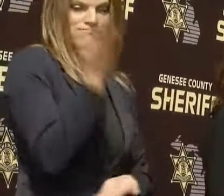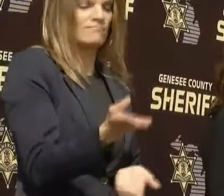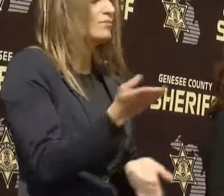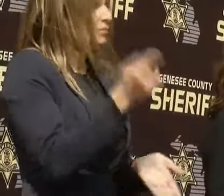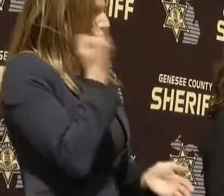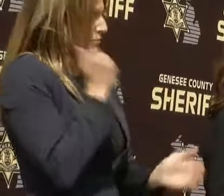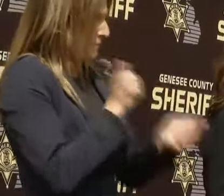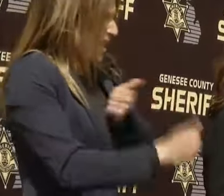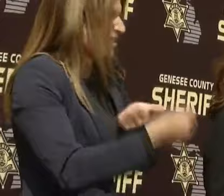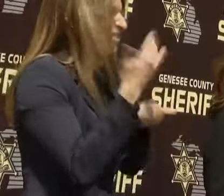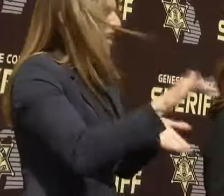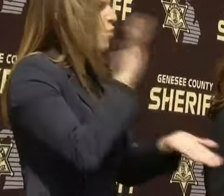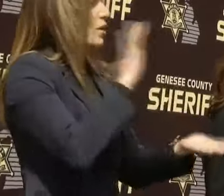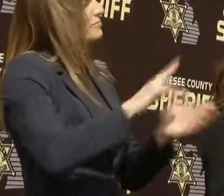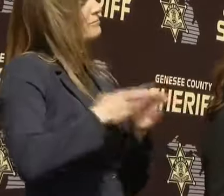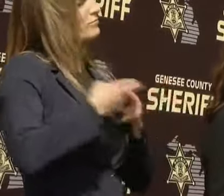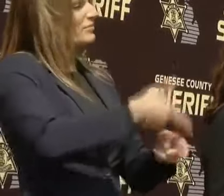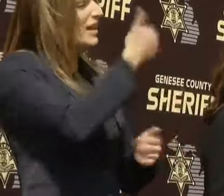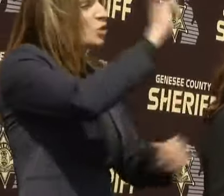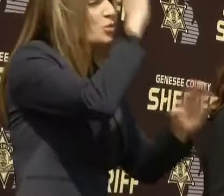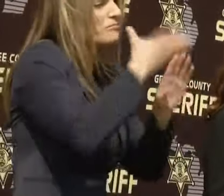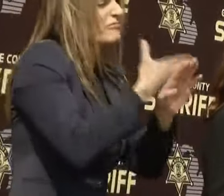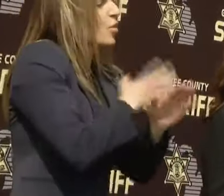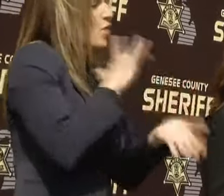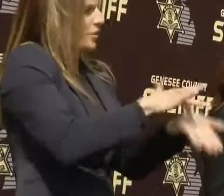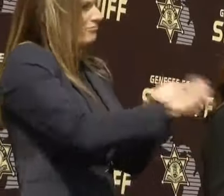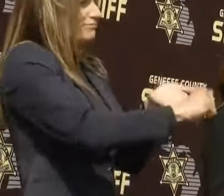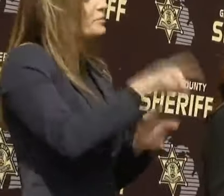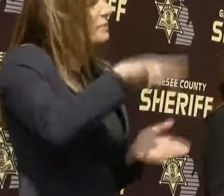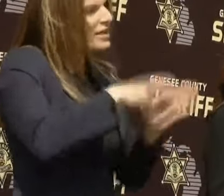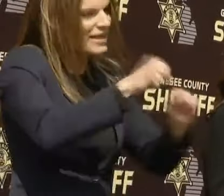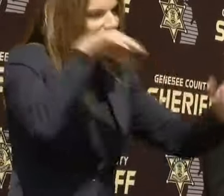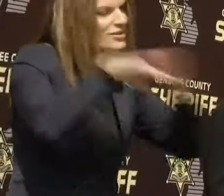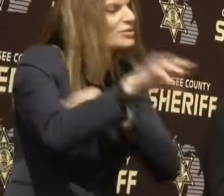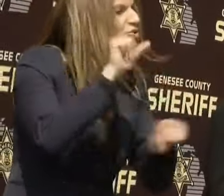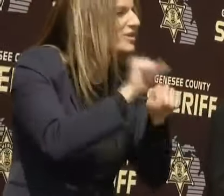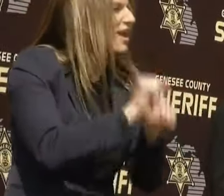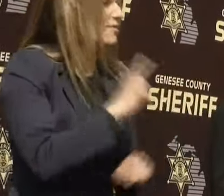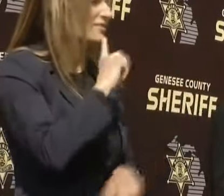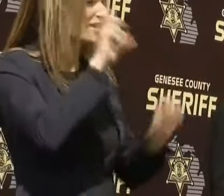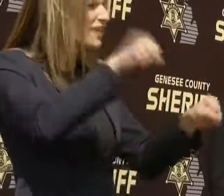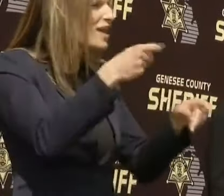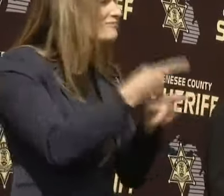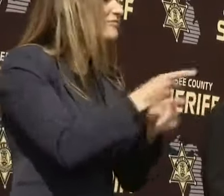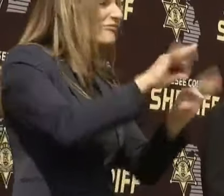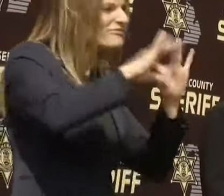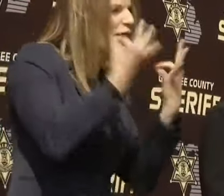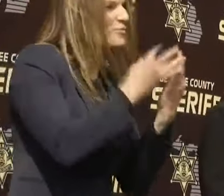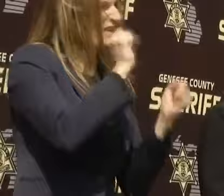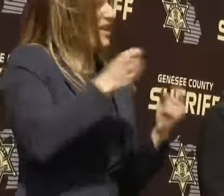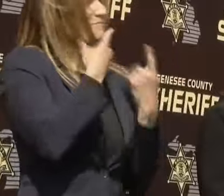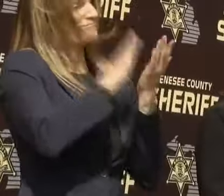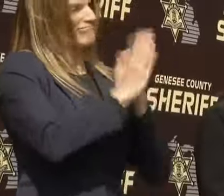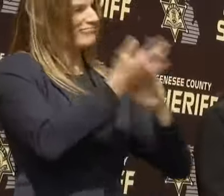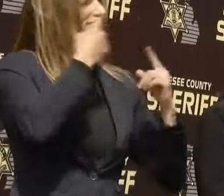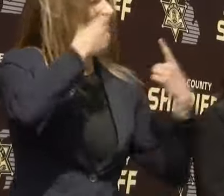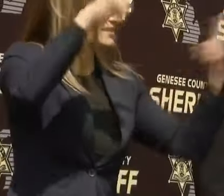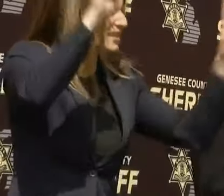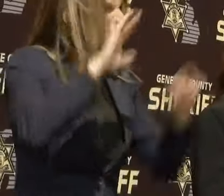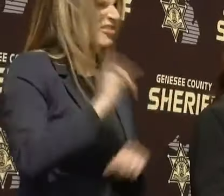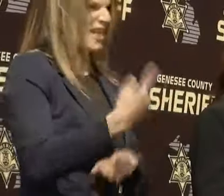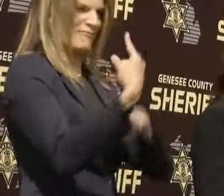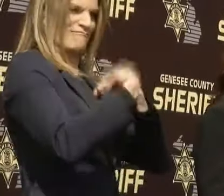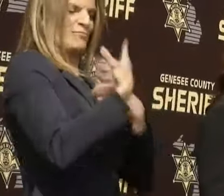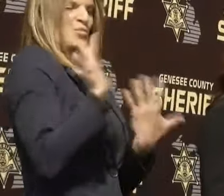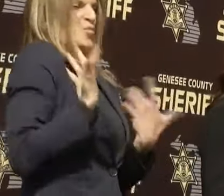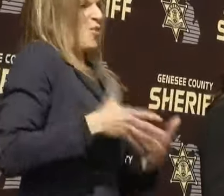hundreds of thousands of Michiganders, so you can get into a good paying job, take care of your family, and get ahead in this great state that we all